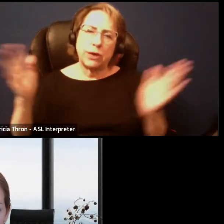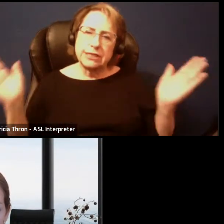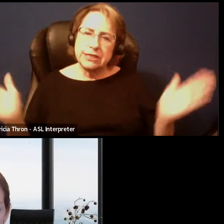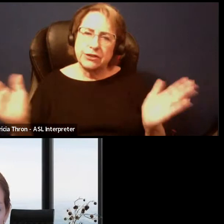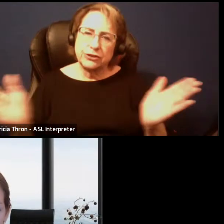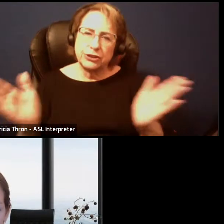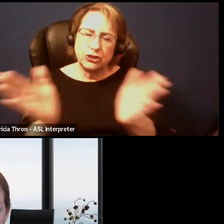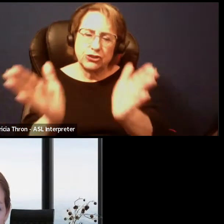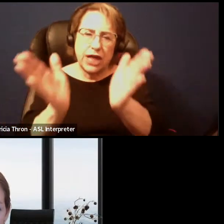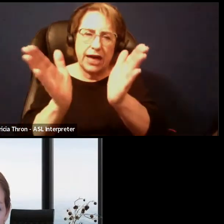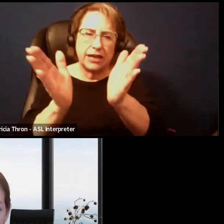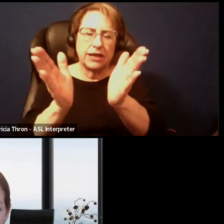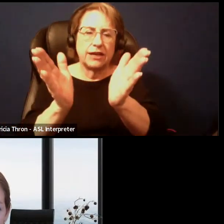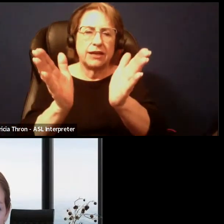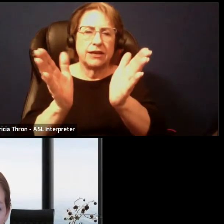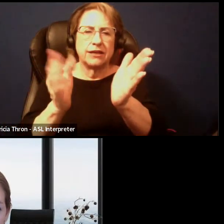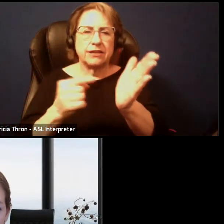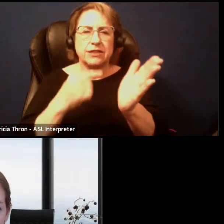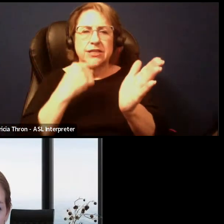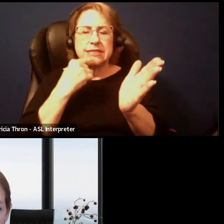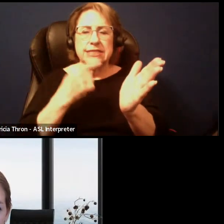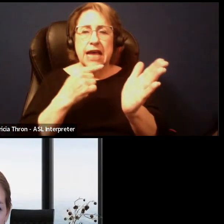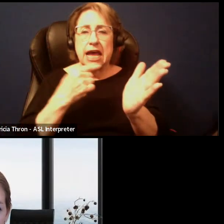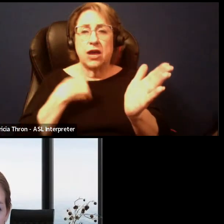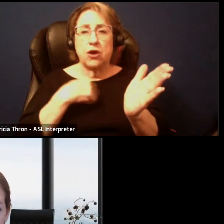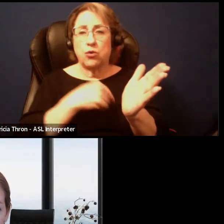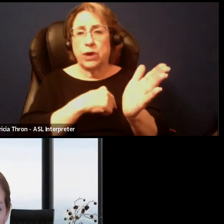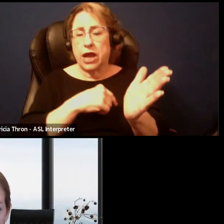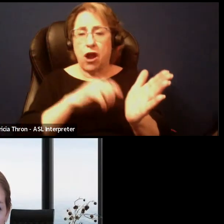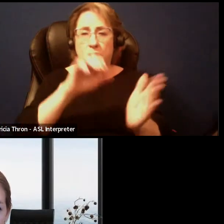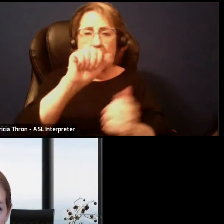we're a AAA rated district. We